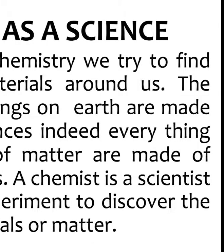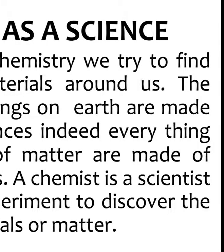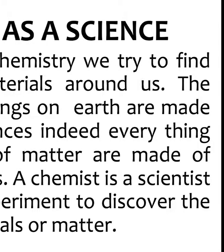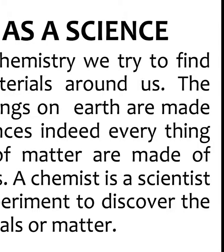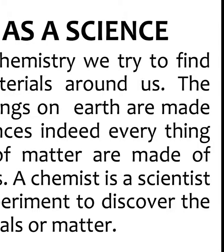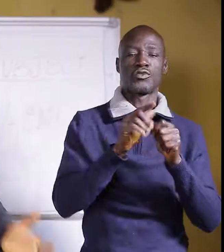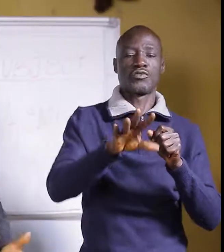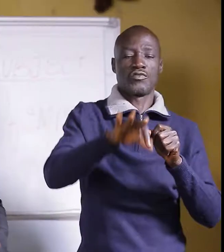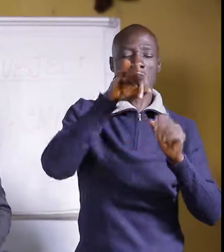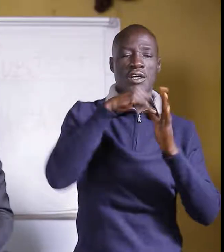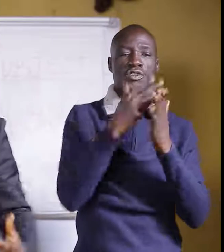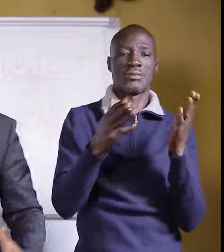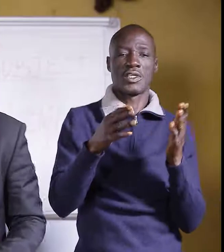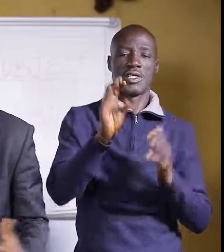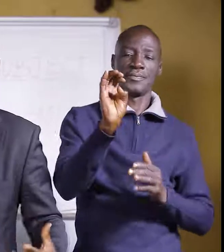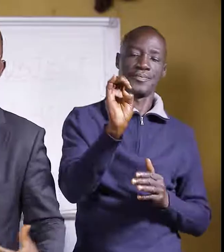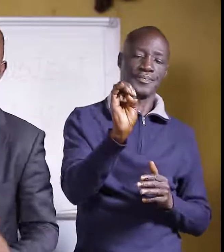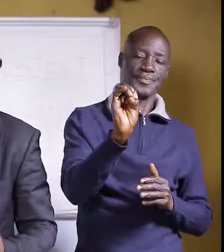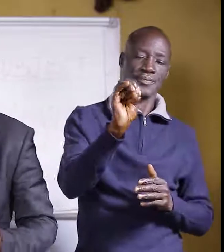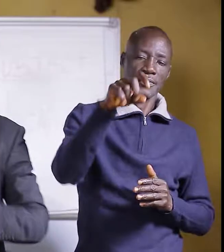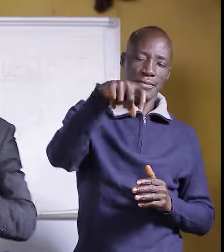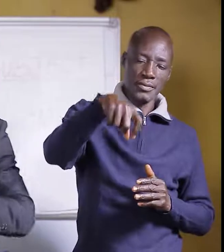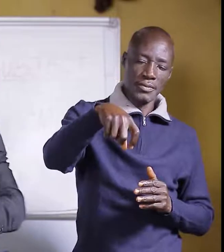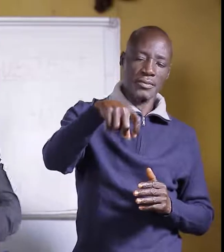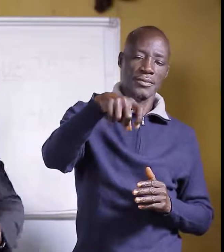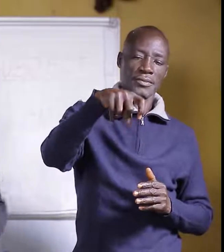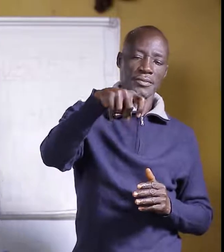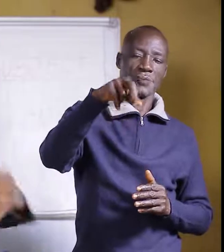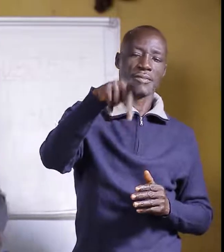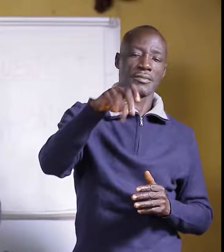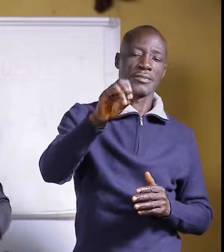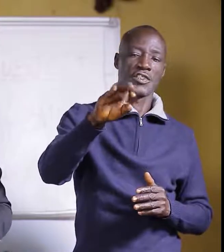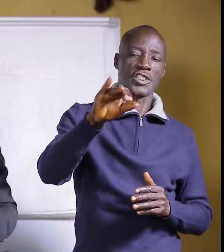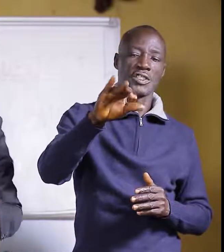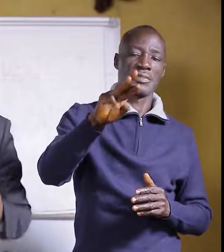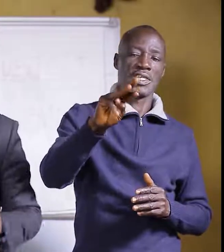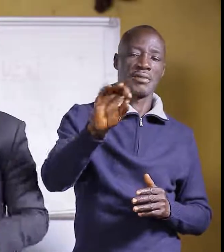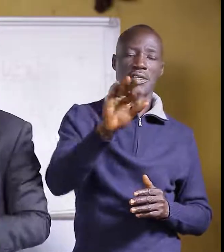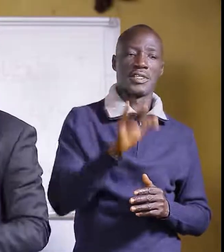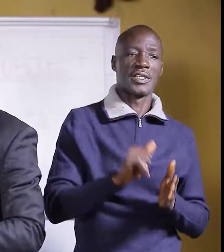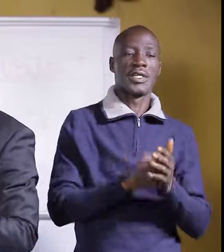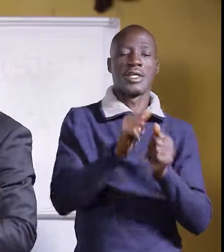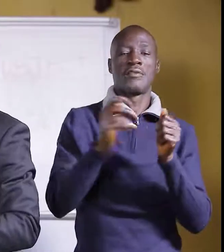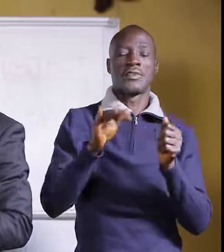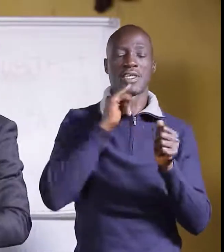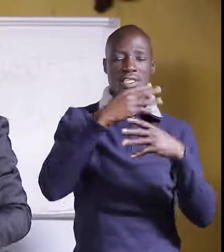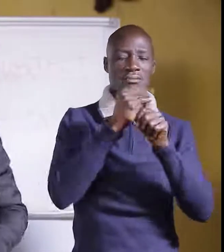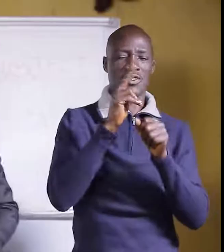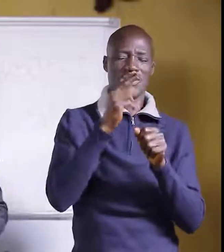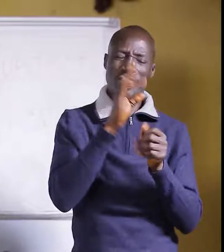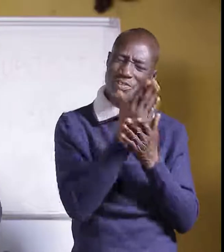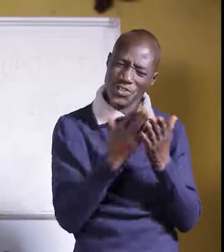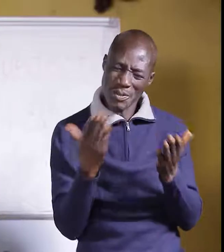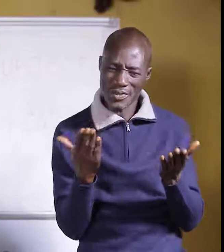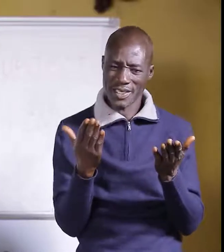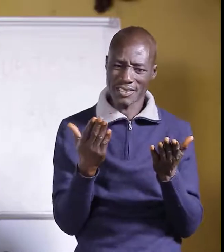Now, when you look around you, you find out that everything is made up of a particular